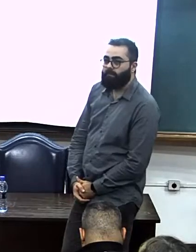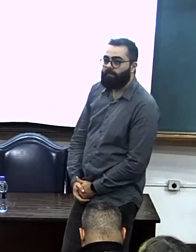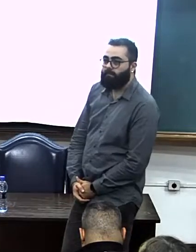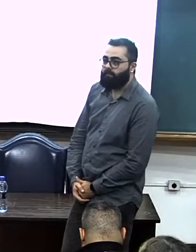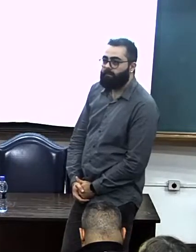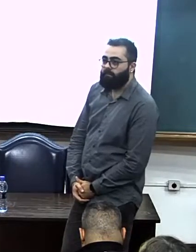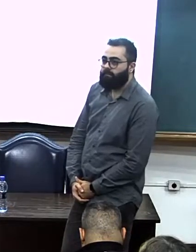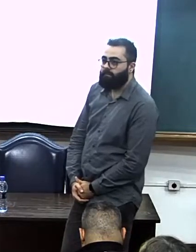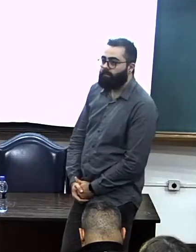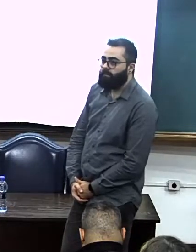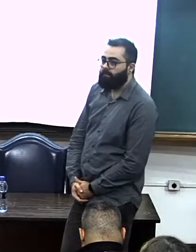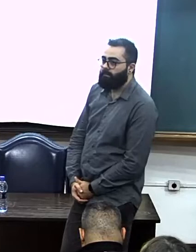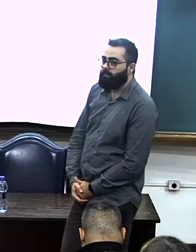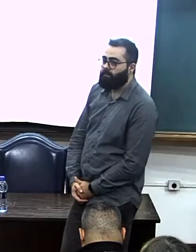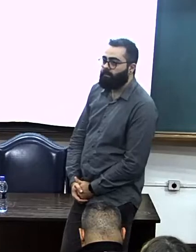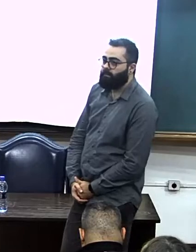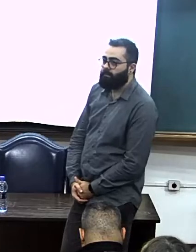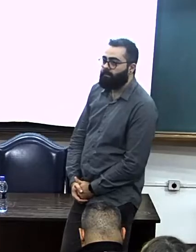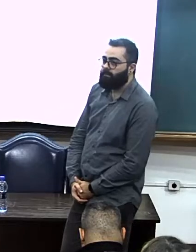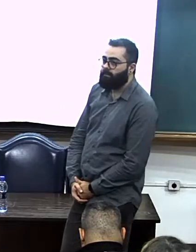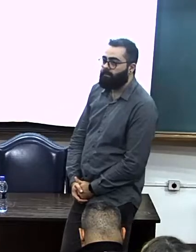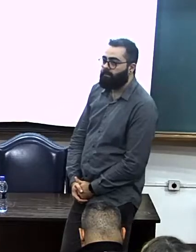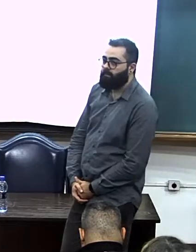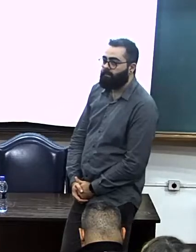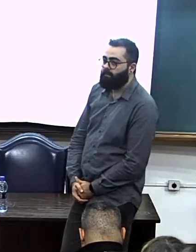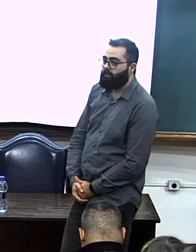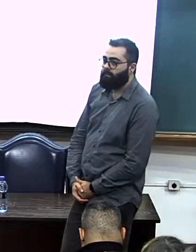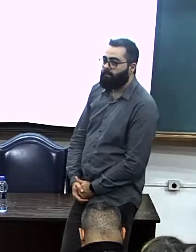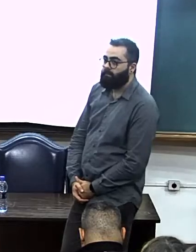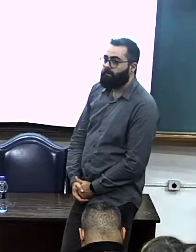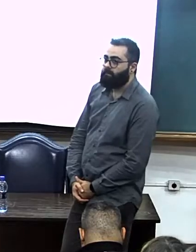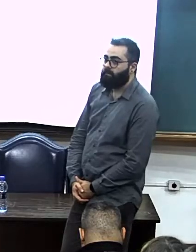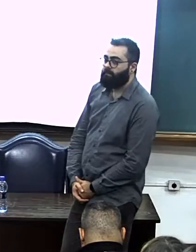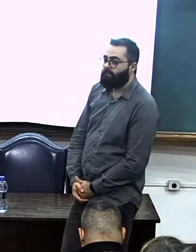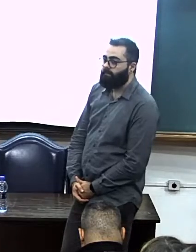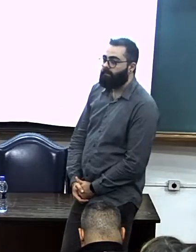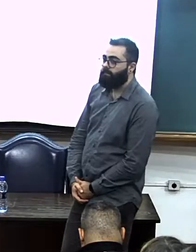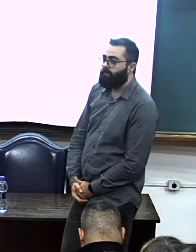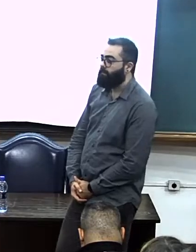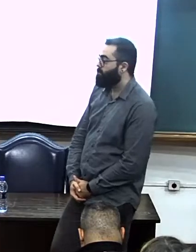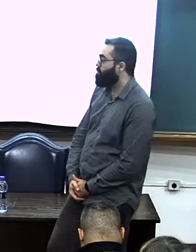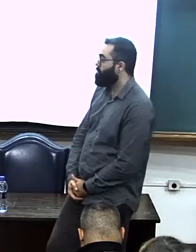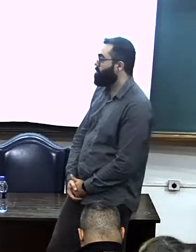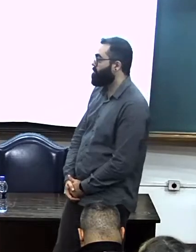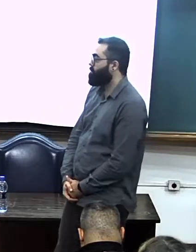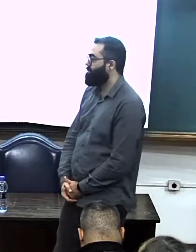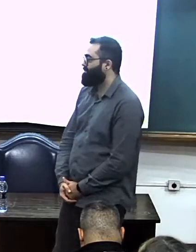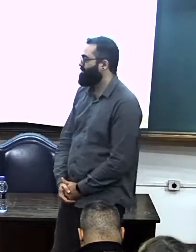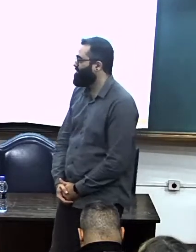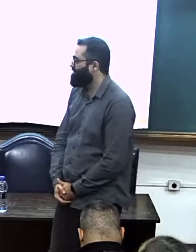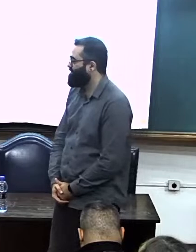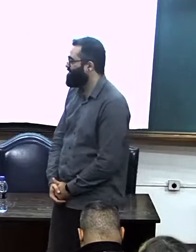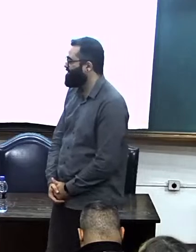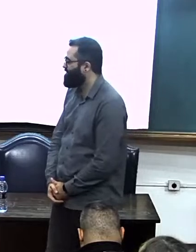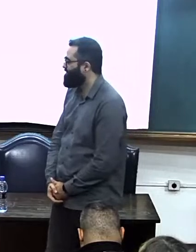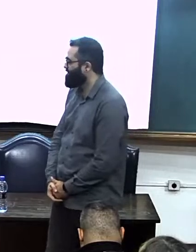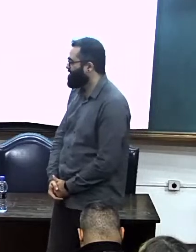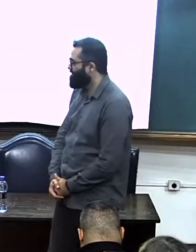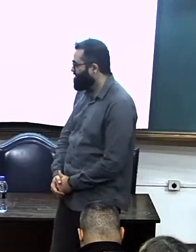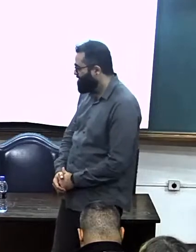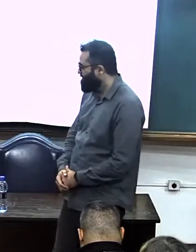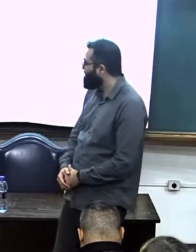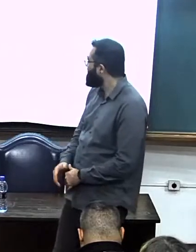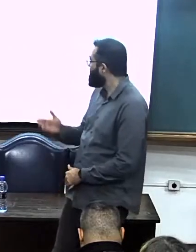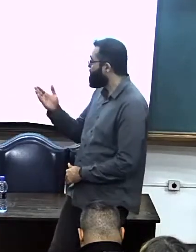lábios inferior, ou no lábio inferior. E tem aquele capacete. Let's